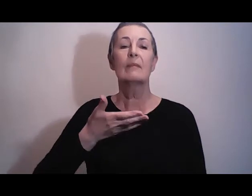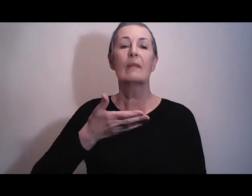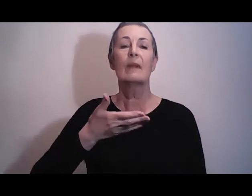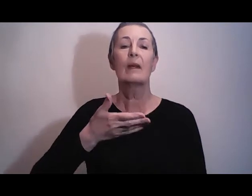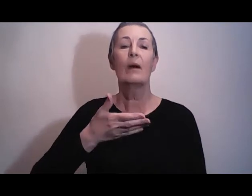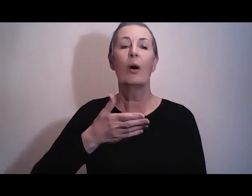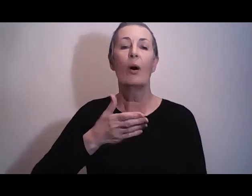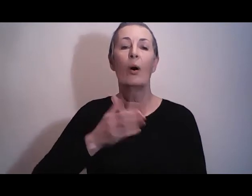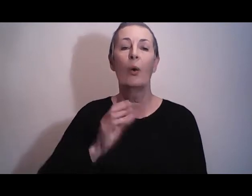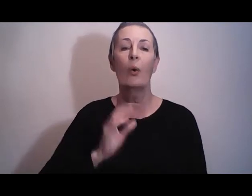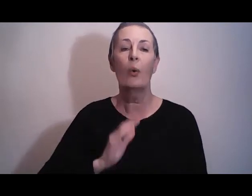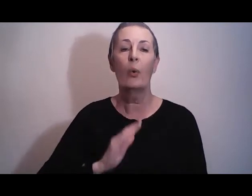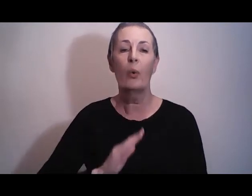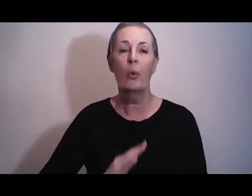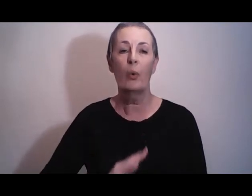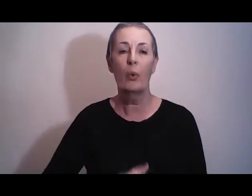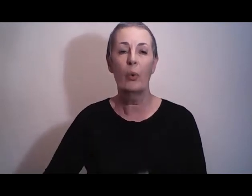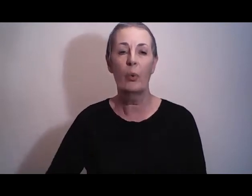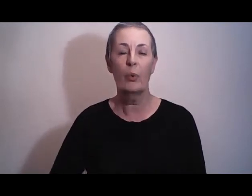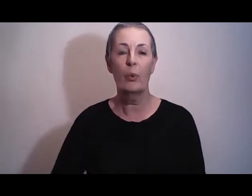Keeping your shoulders down.